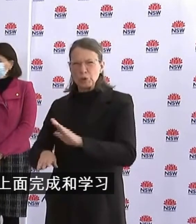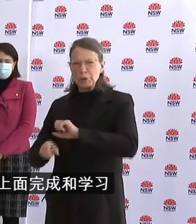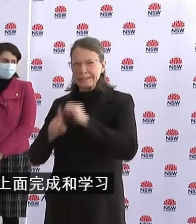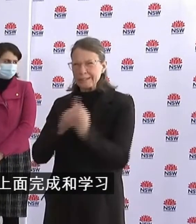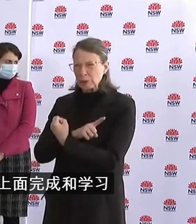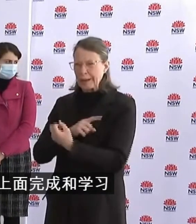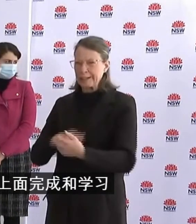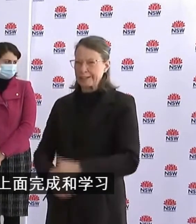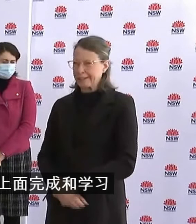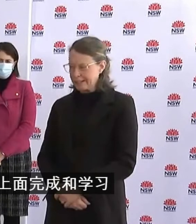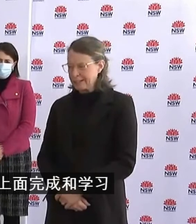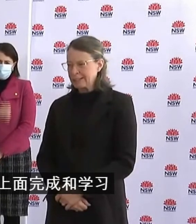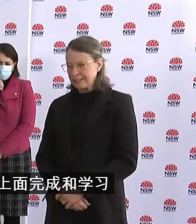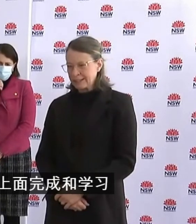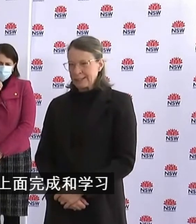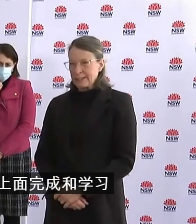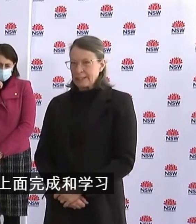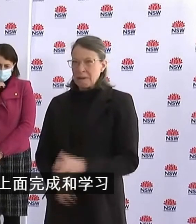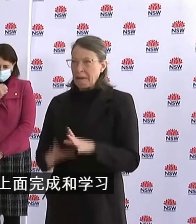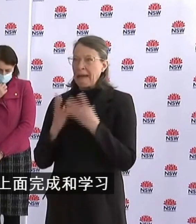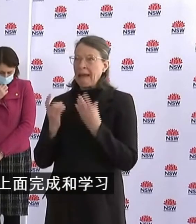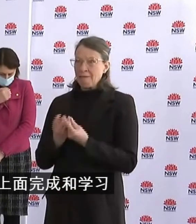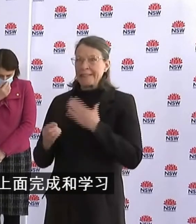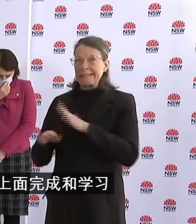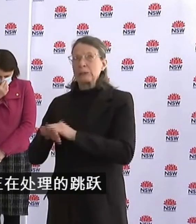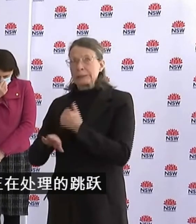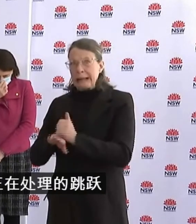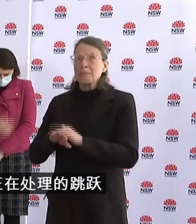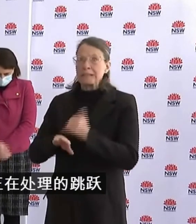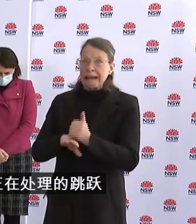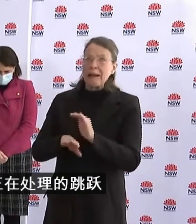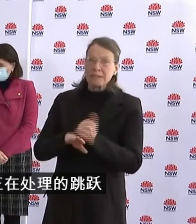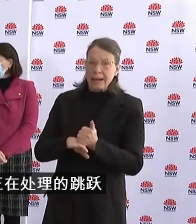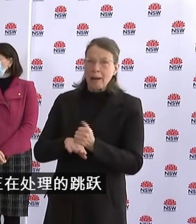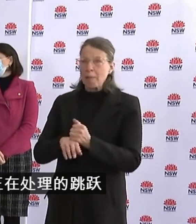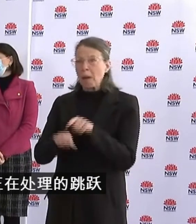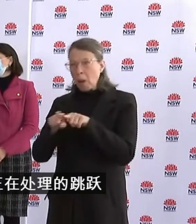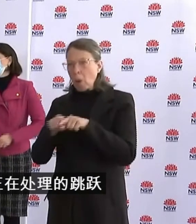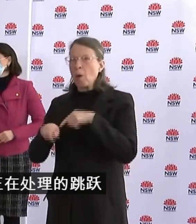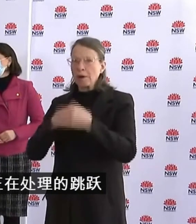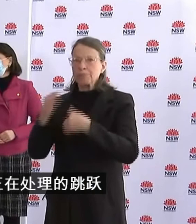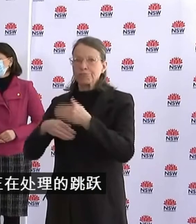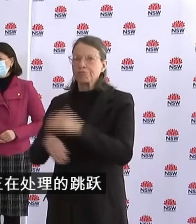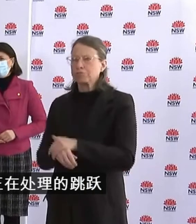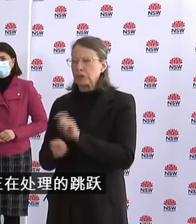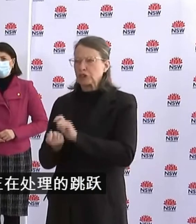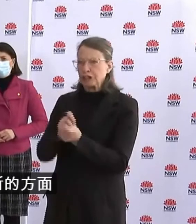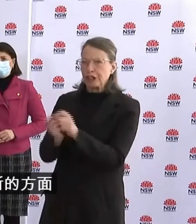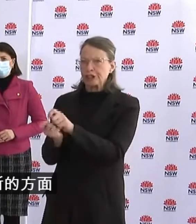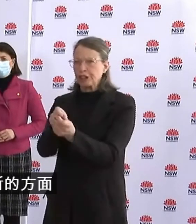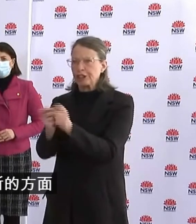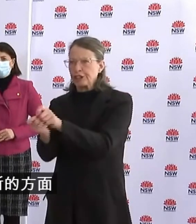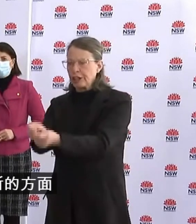virus, and everything had to be done and learnt on the hop, as is evidenced by what happened last year. We're now